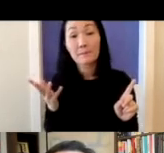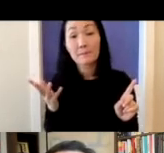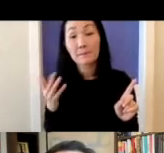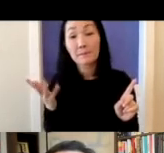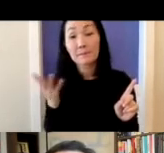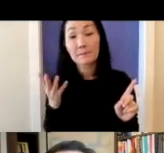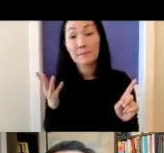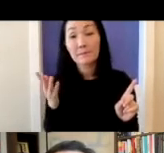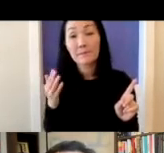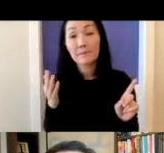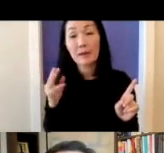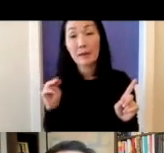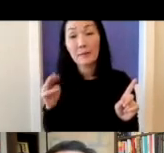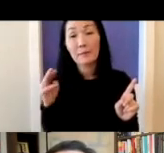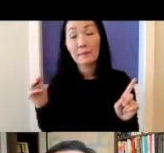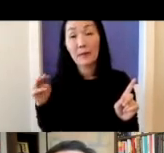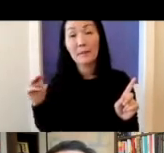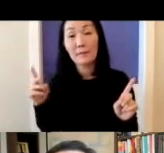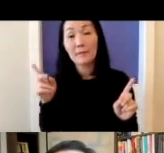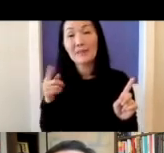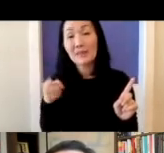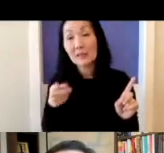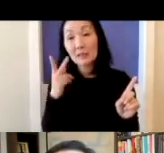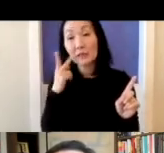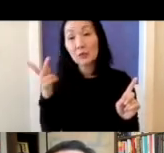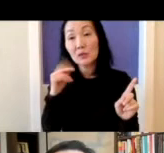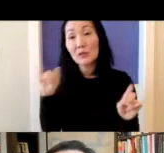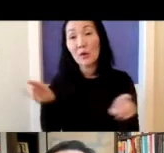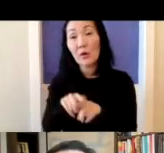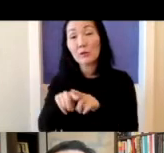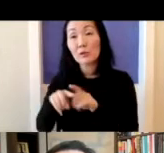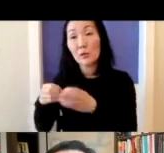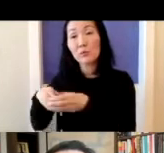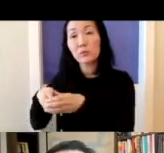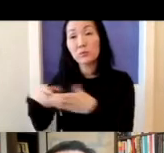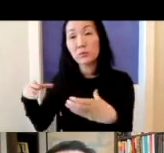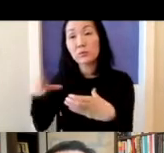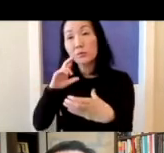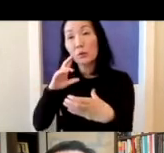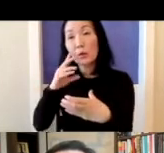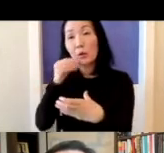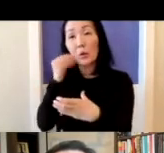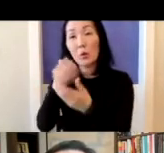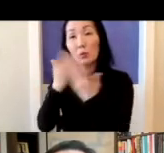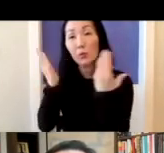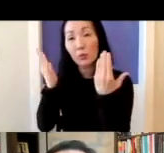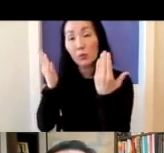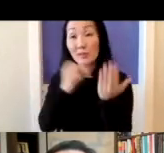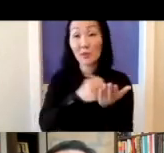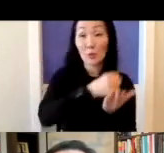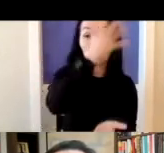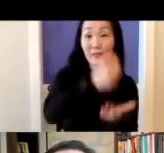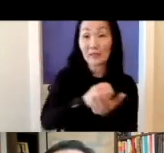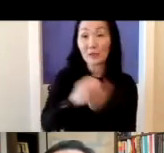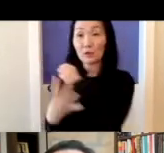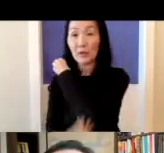by those who are homeless, and that we are a city of a tale of two cities, and with a median